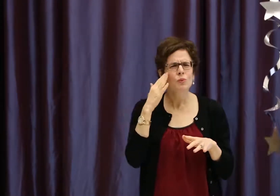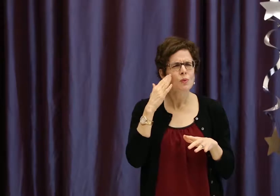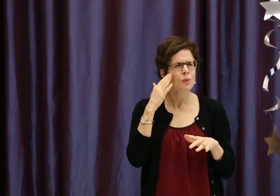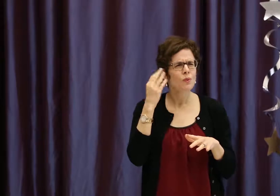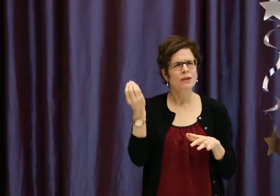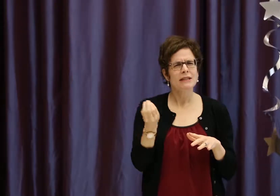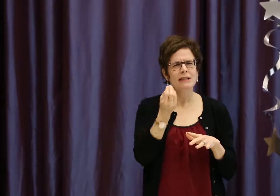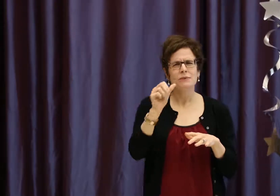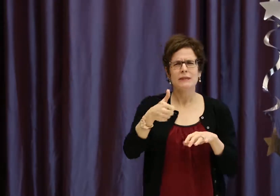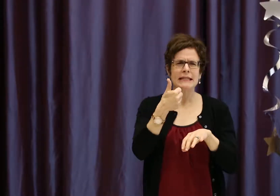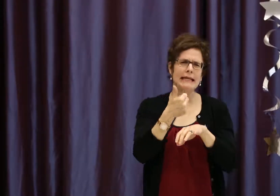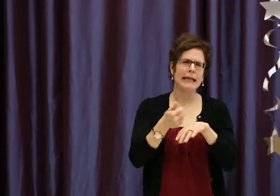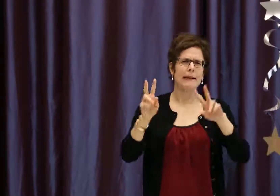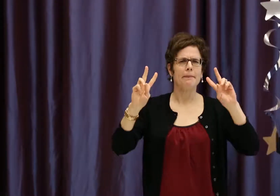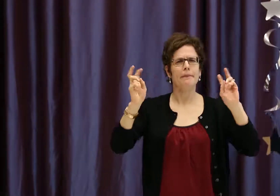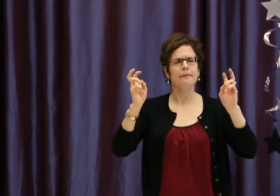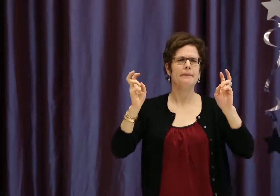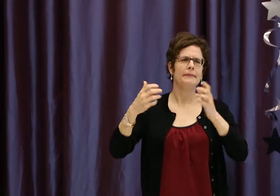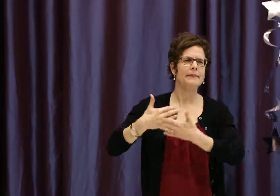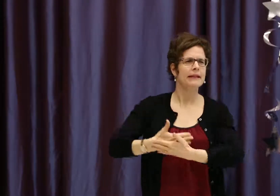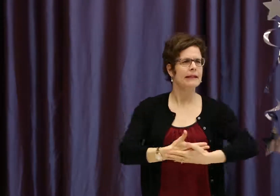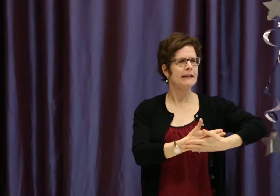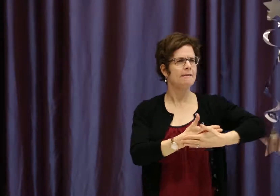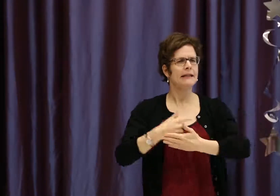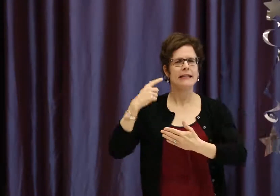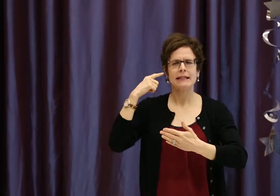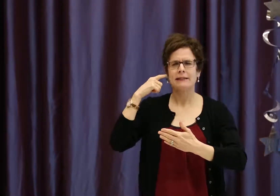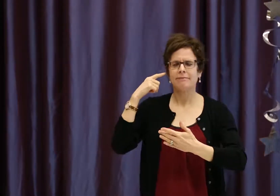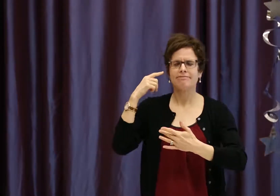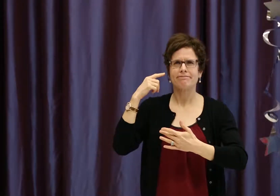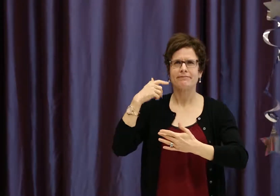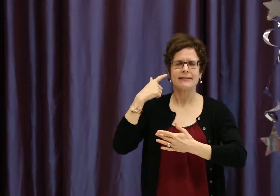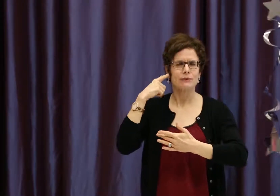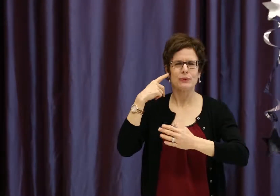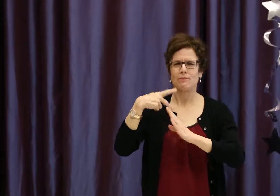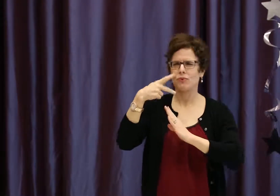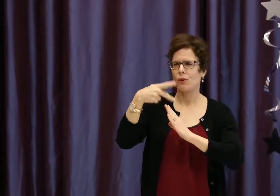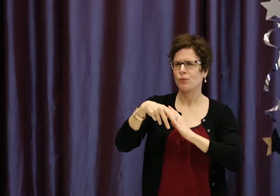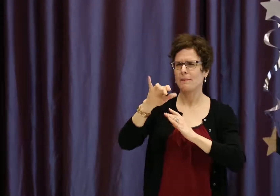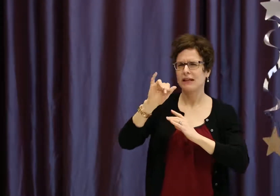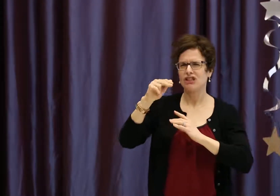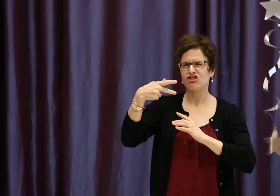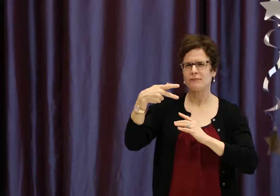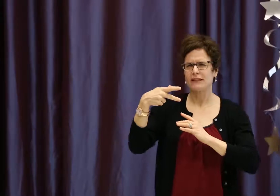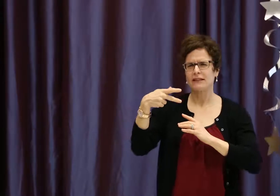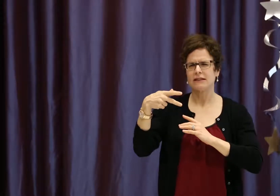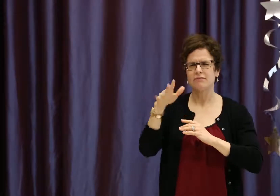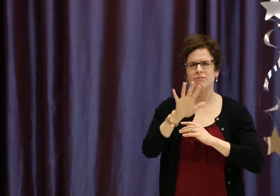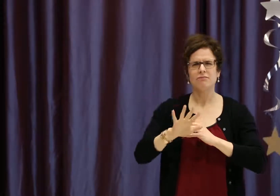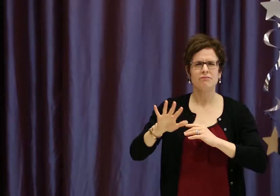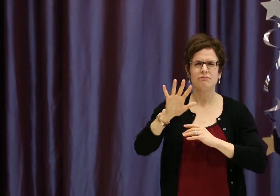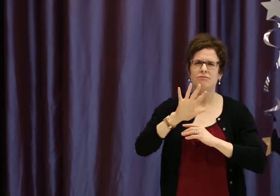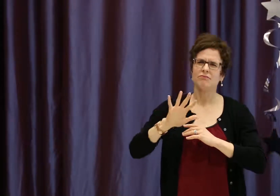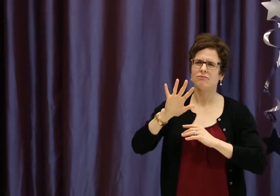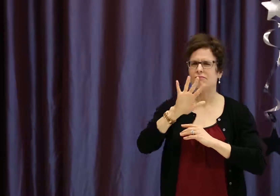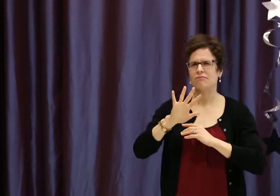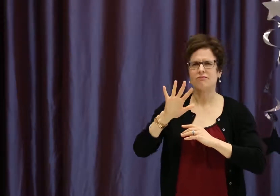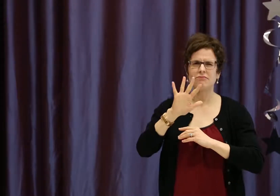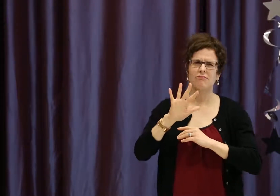This work came into place because of a program that perhaps you're familiar with. It's called the Infant Hearing Program, also known as the